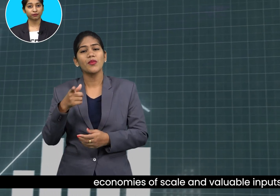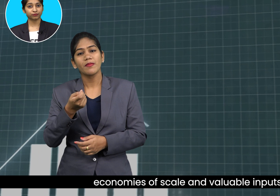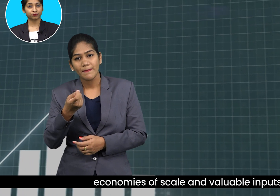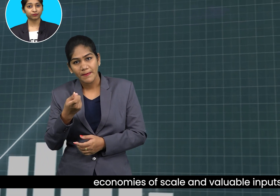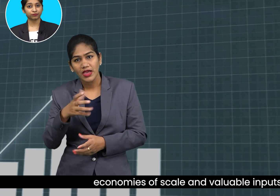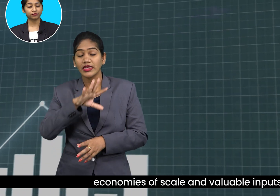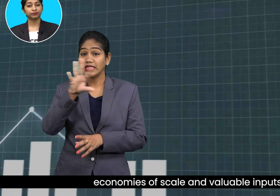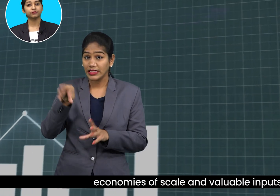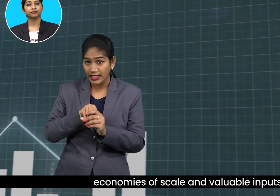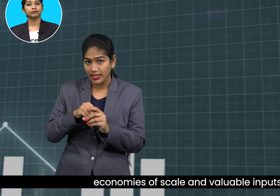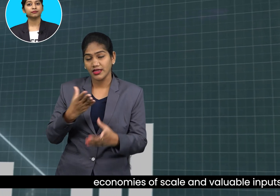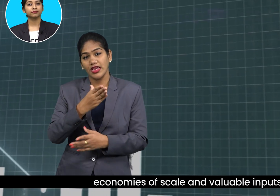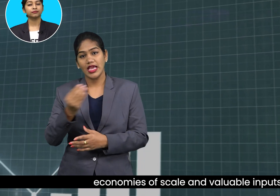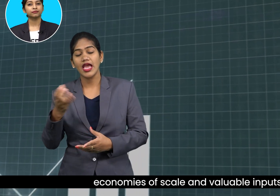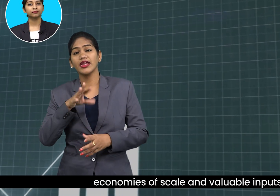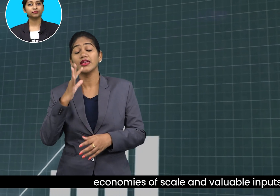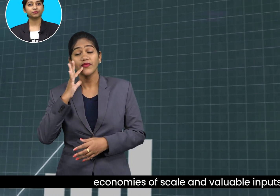inputs.